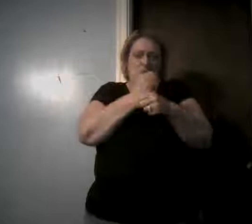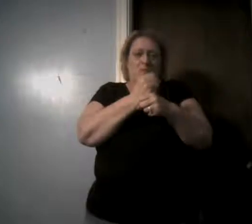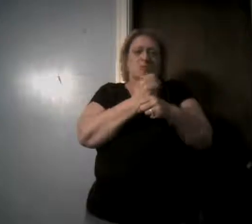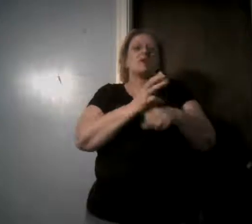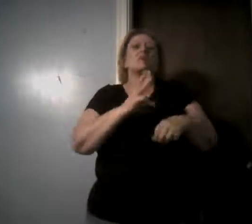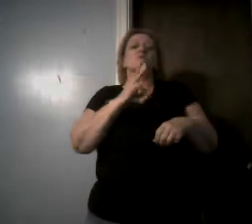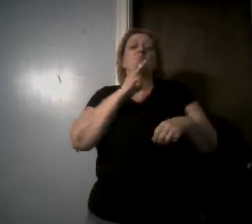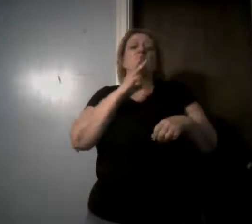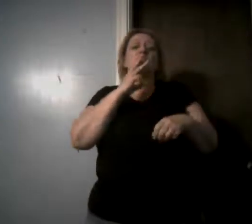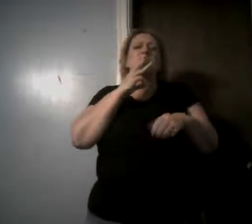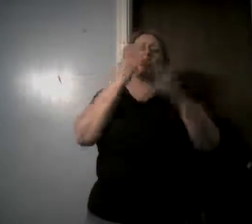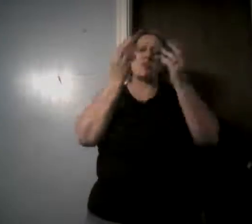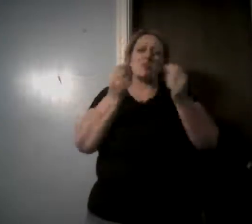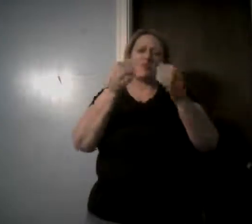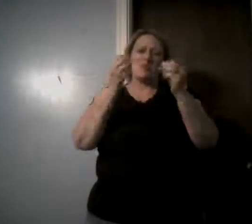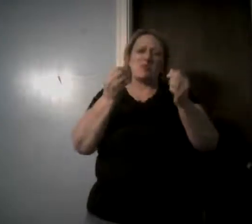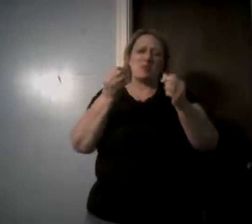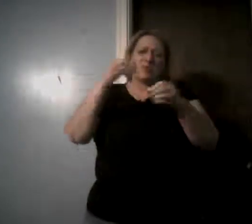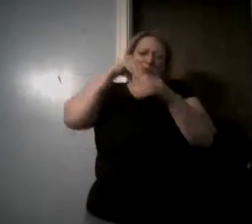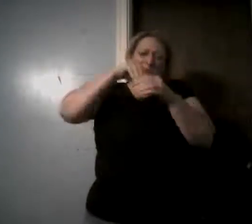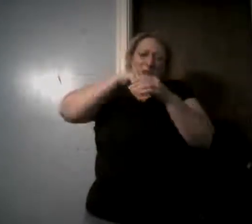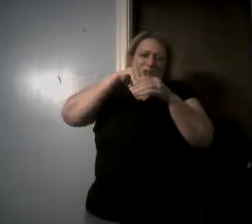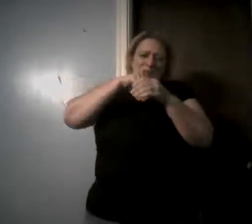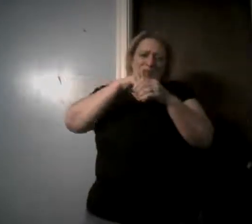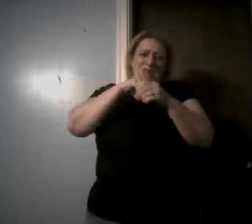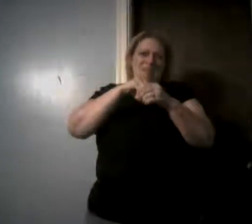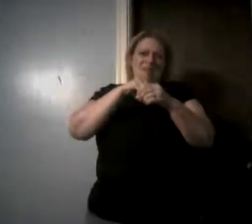The main symptom is pain in the ear, sometimes mild, may hurt